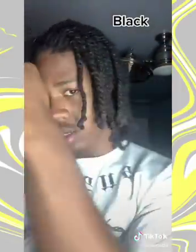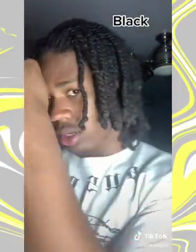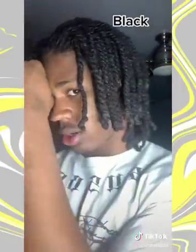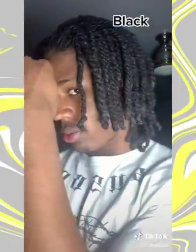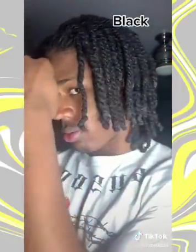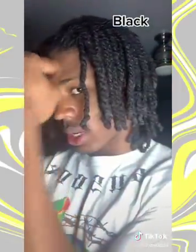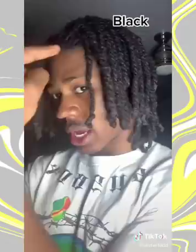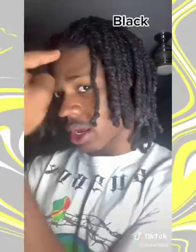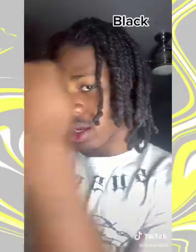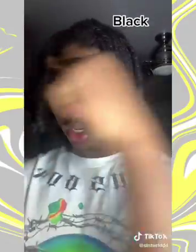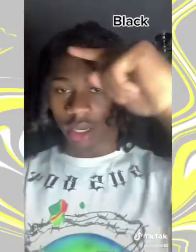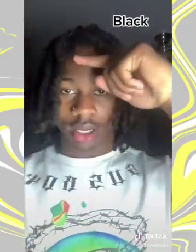black.